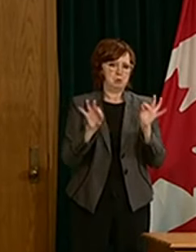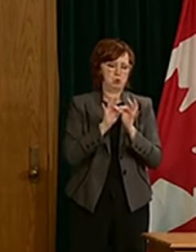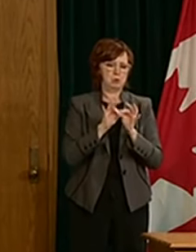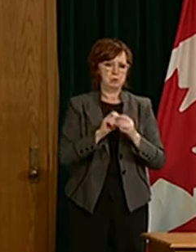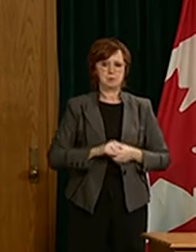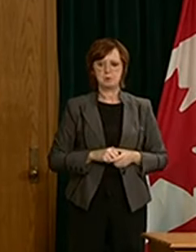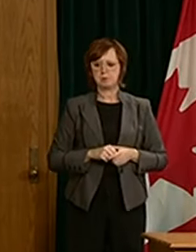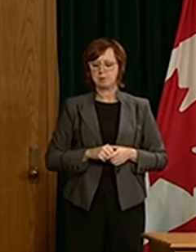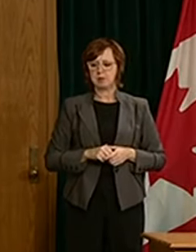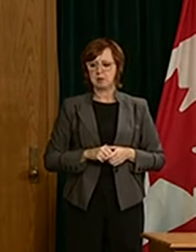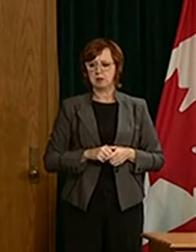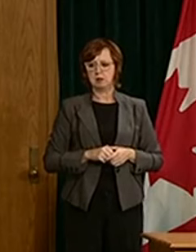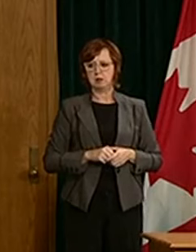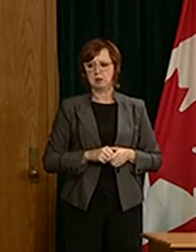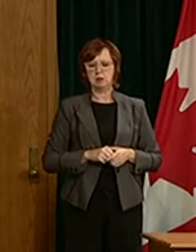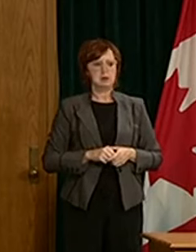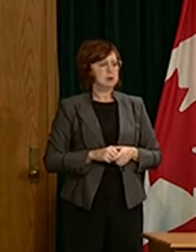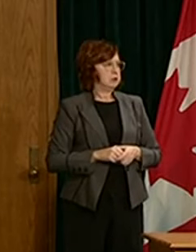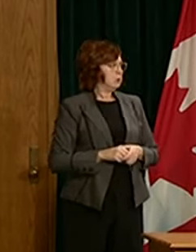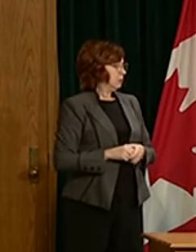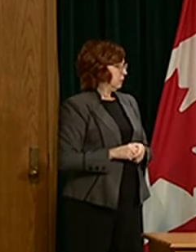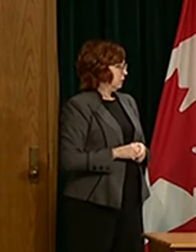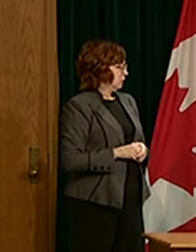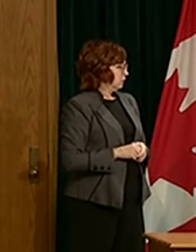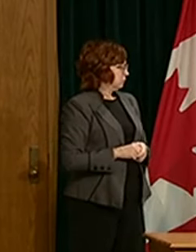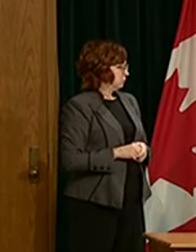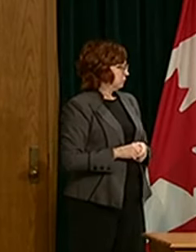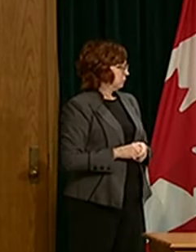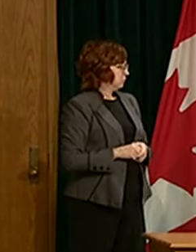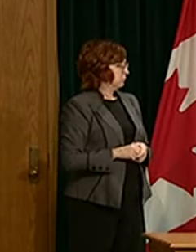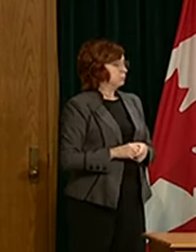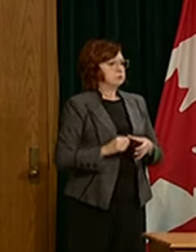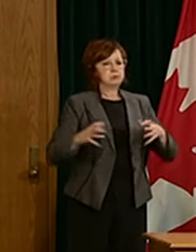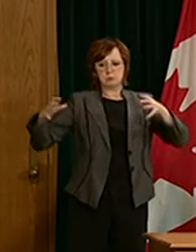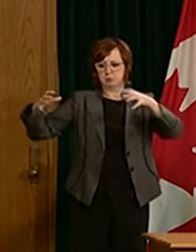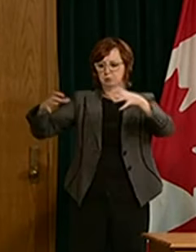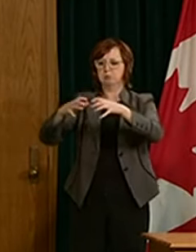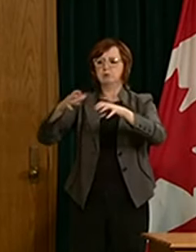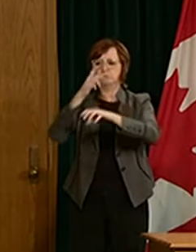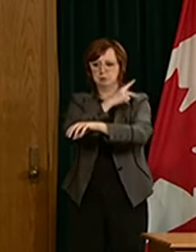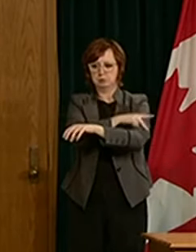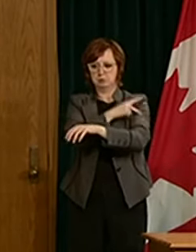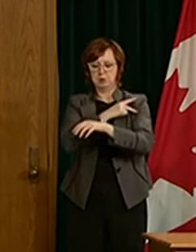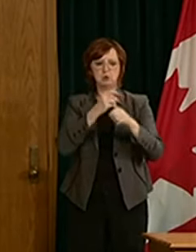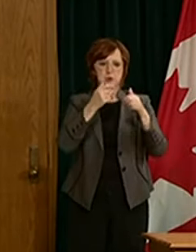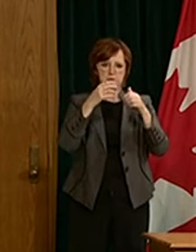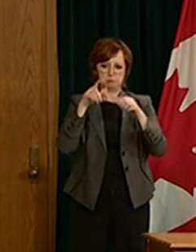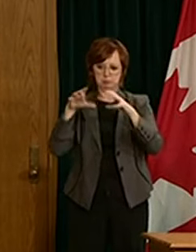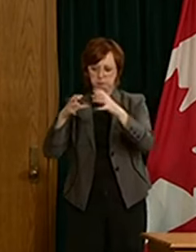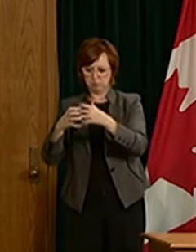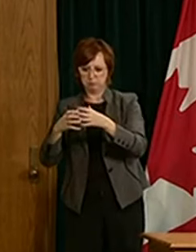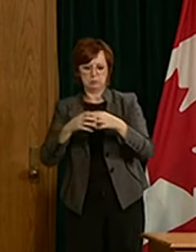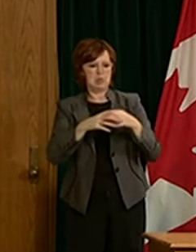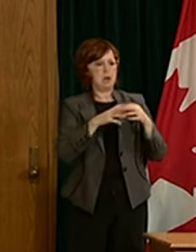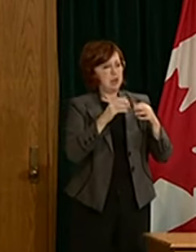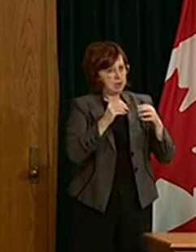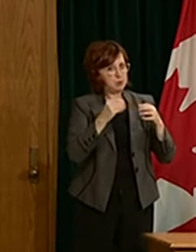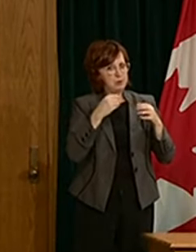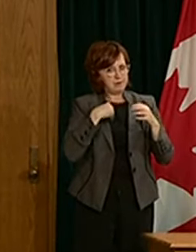COVID-19 positive patients, and we are creating designated COVID-19 and non-COVID-19